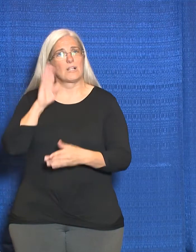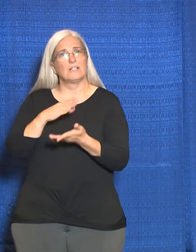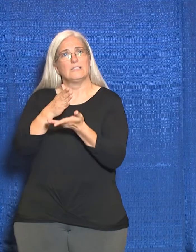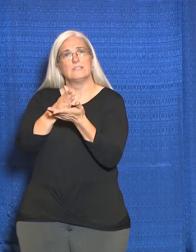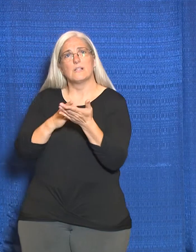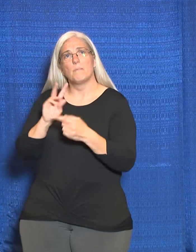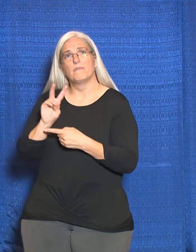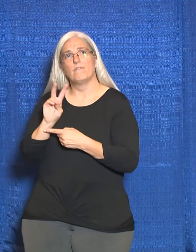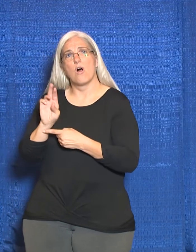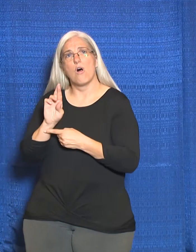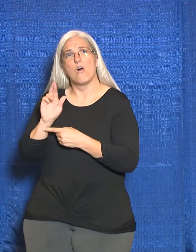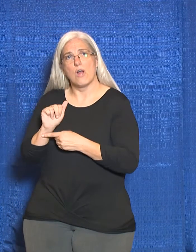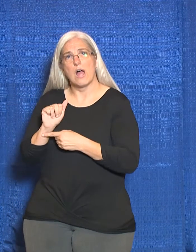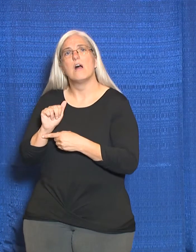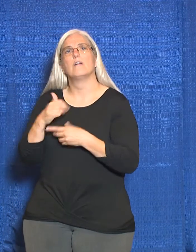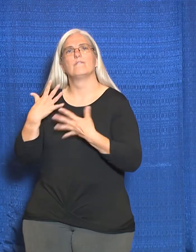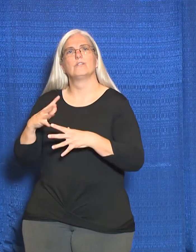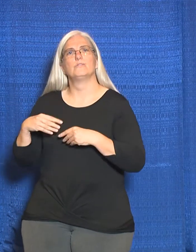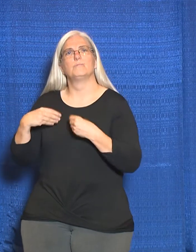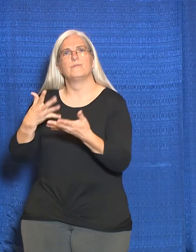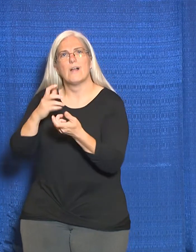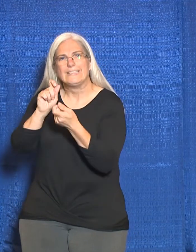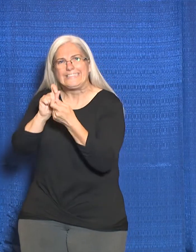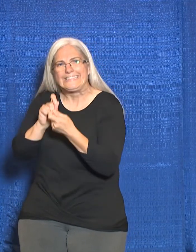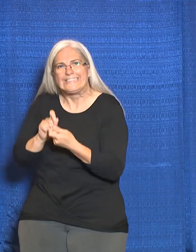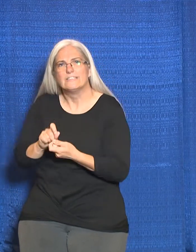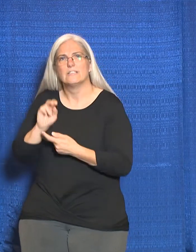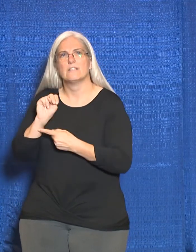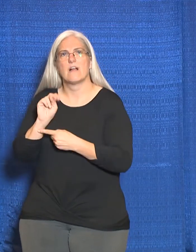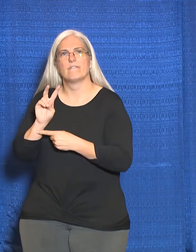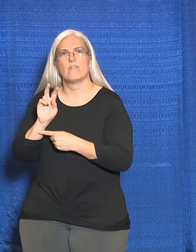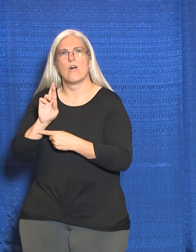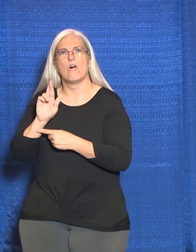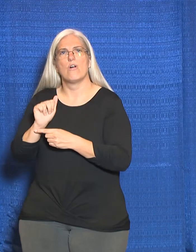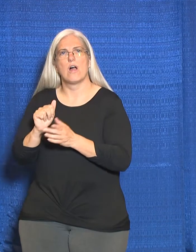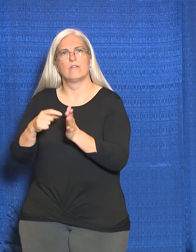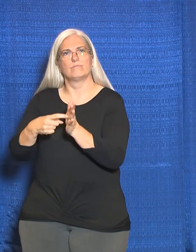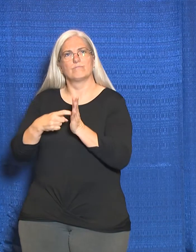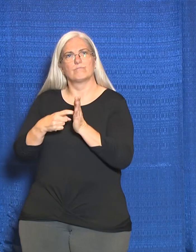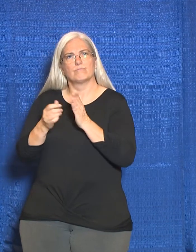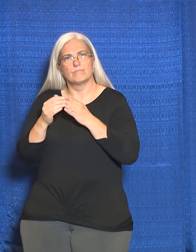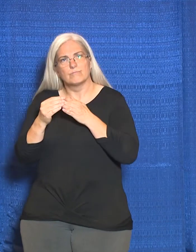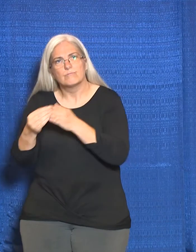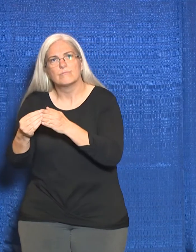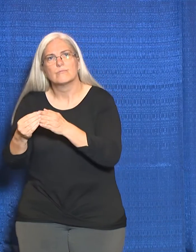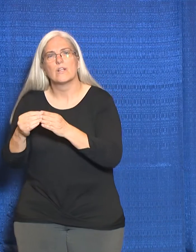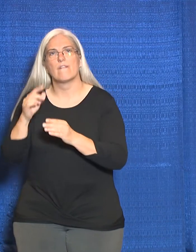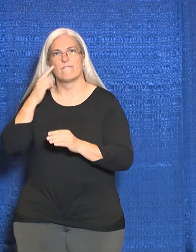Some VRAs have provided specific Nvra guidance for their agencies.